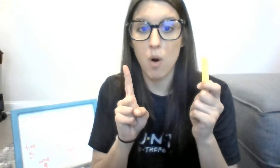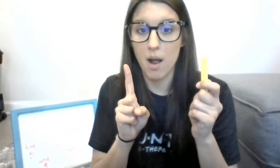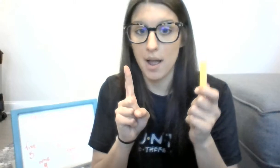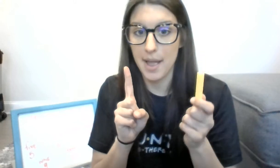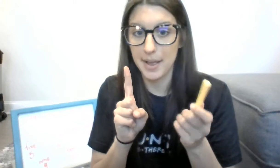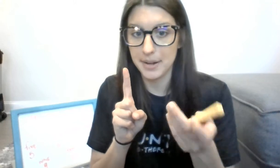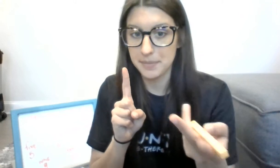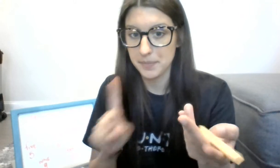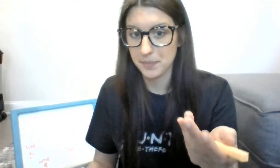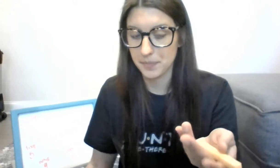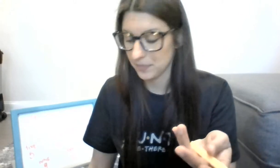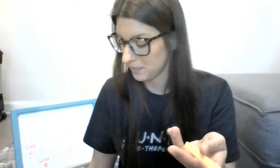1,